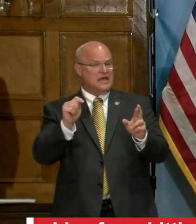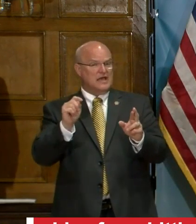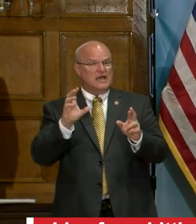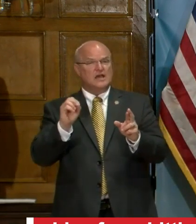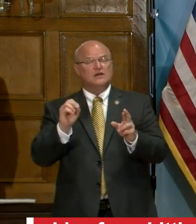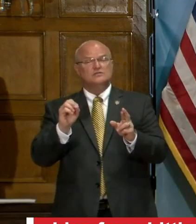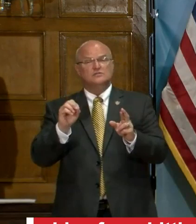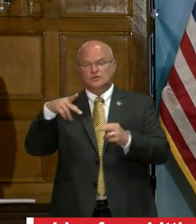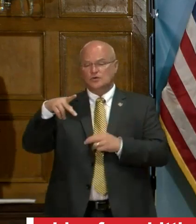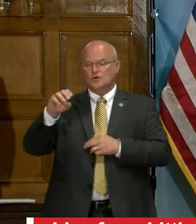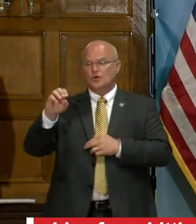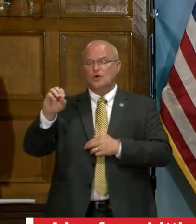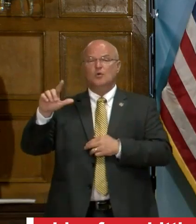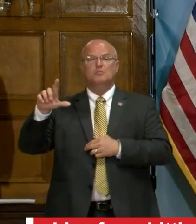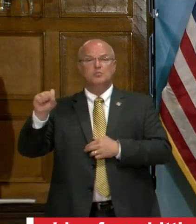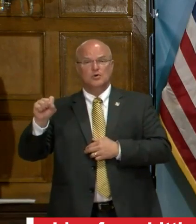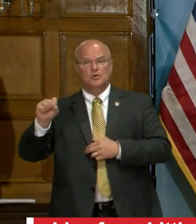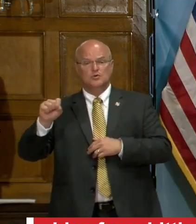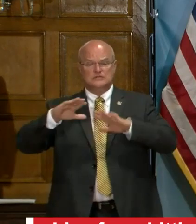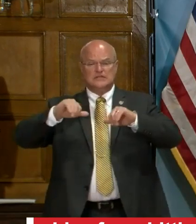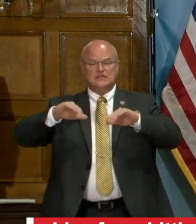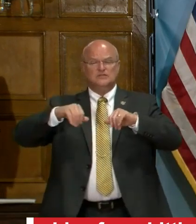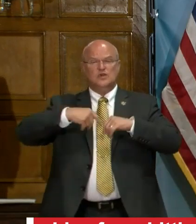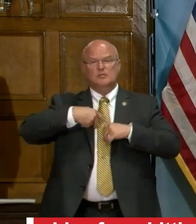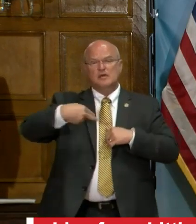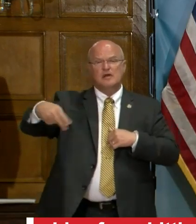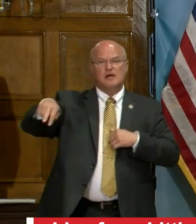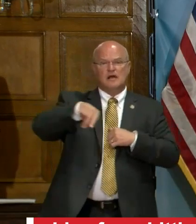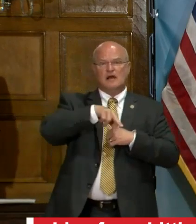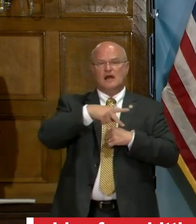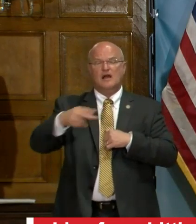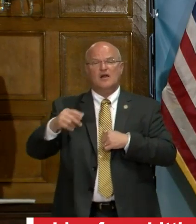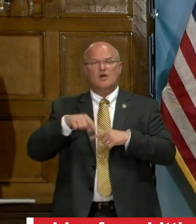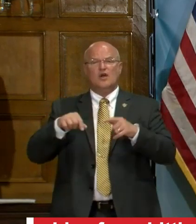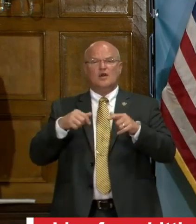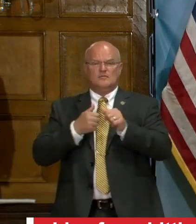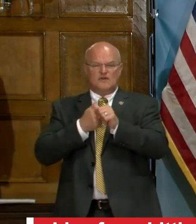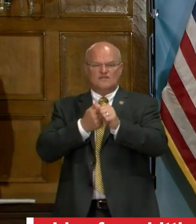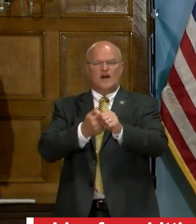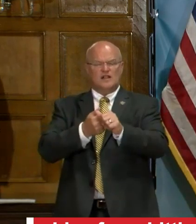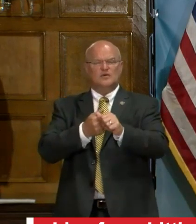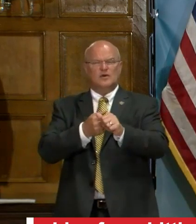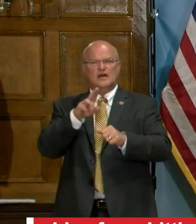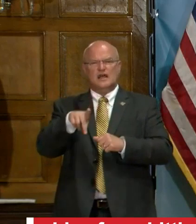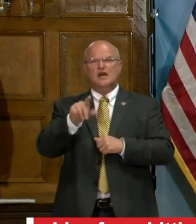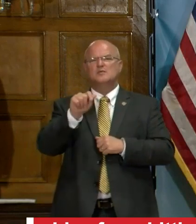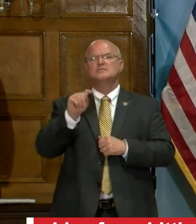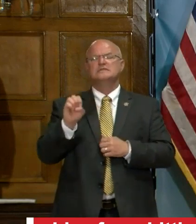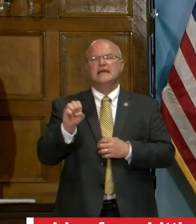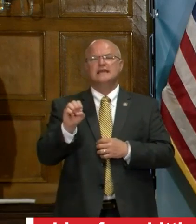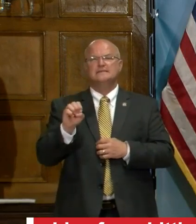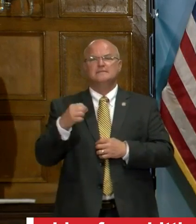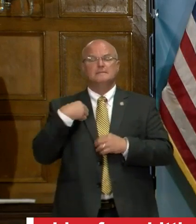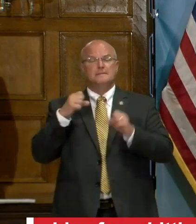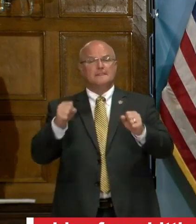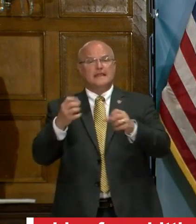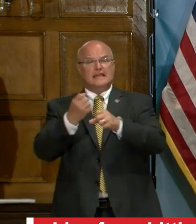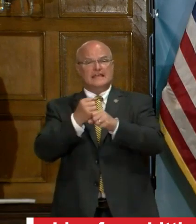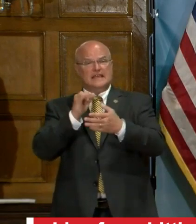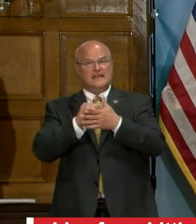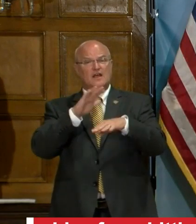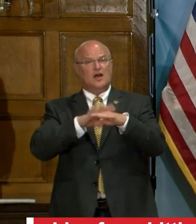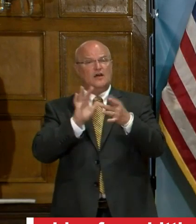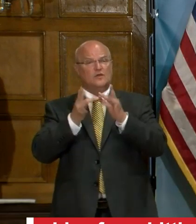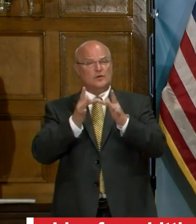to pools, lap swimming, things like that, where they've been a kind of follow-on update. We've been able to get that